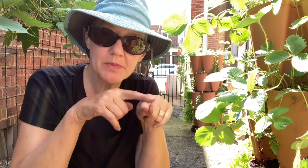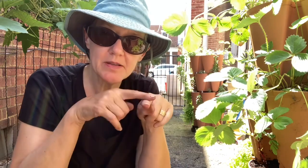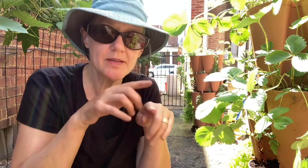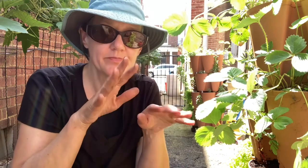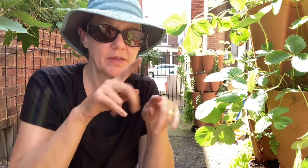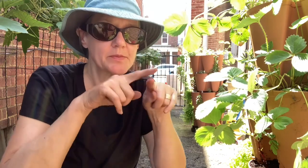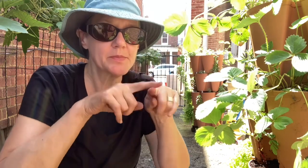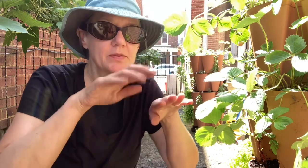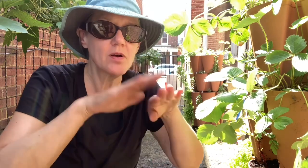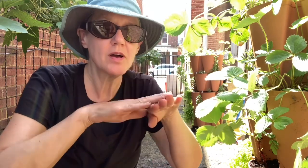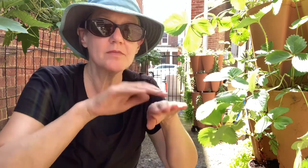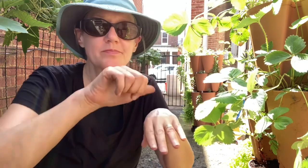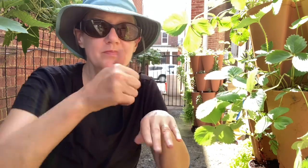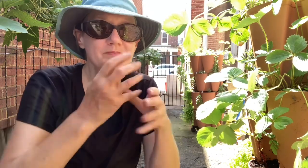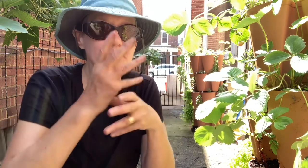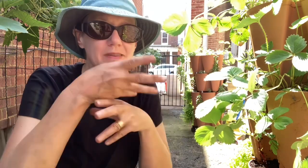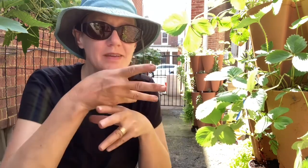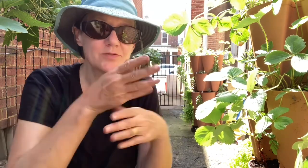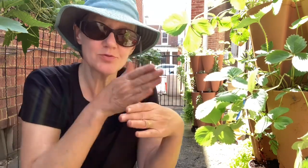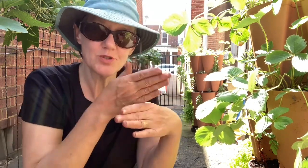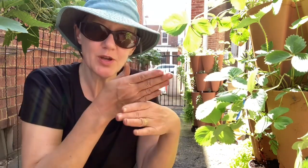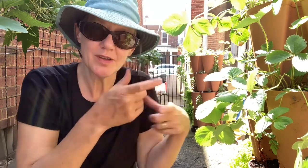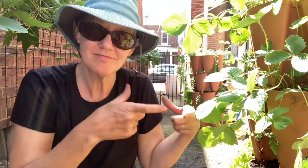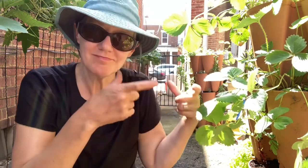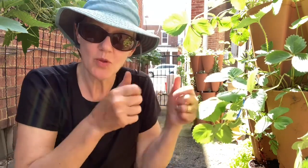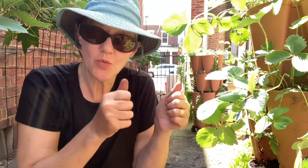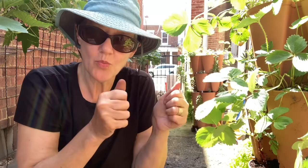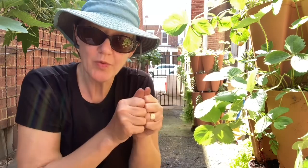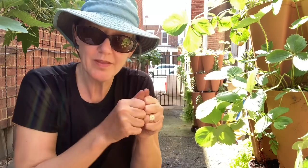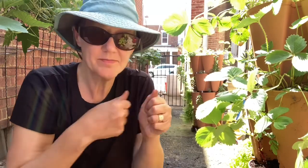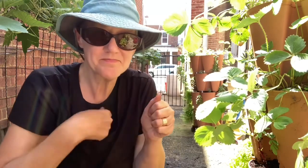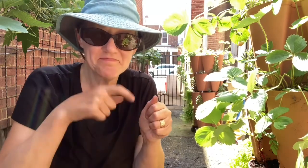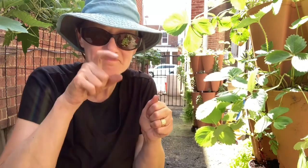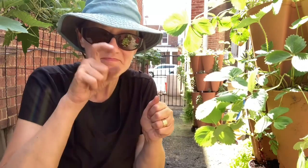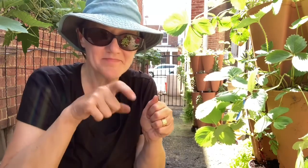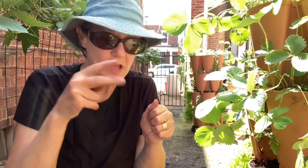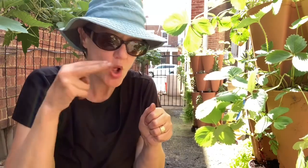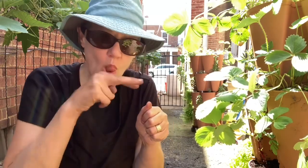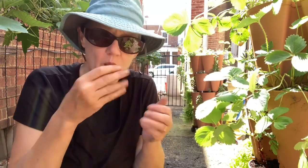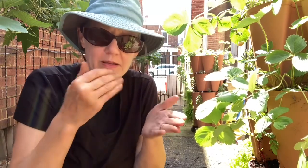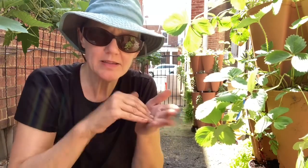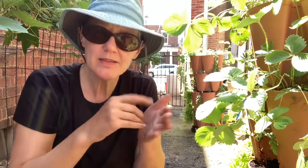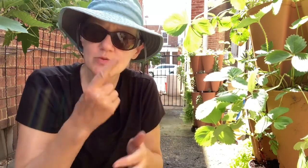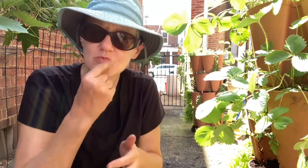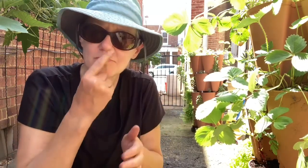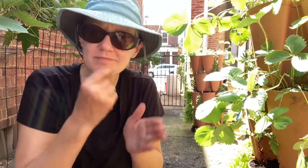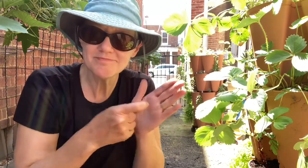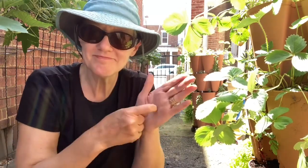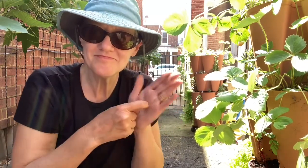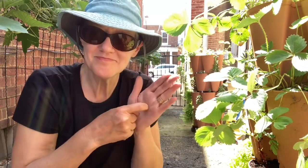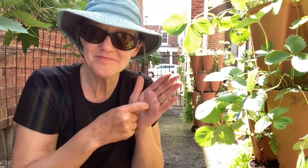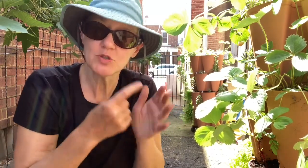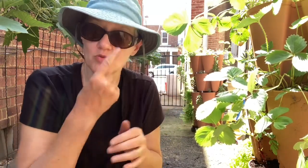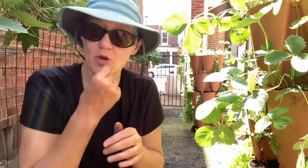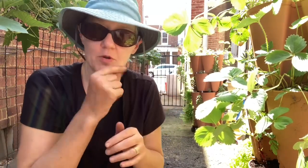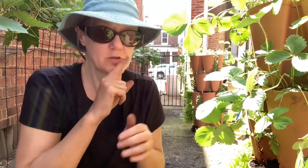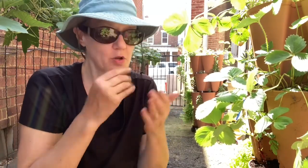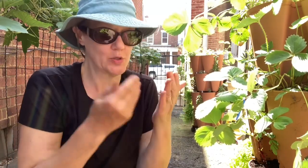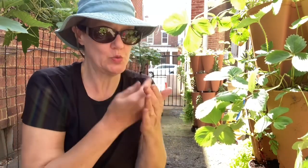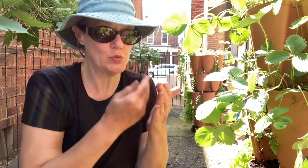Also, I said I'm going to feed 2 to 4 weeks depending. Well, it's going to depend on the plants that it's sharing with. I need to research how